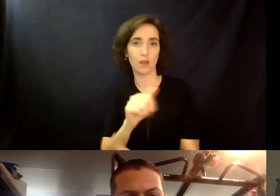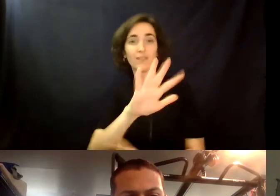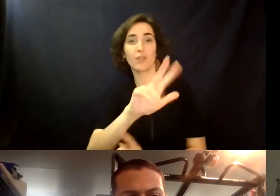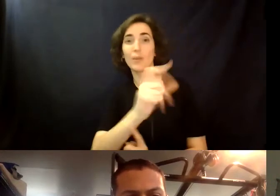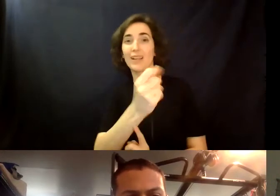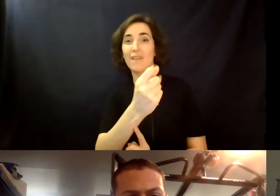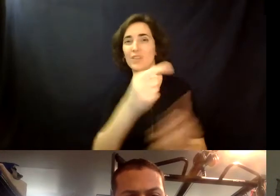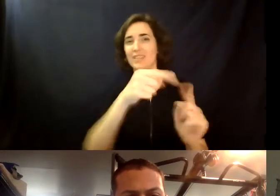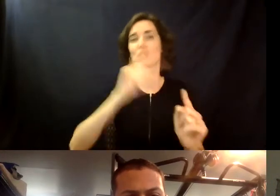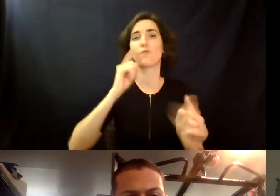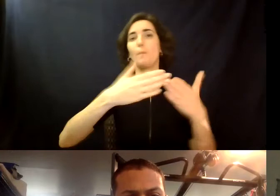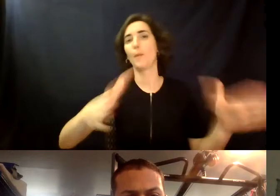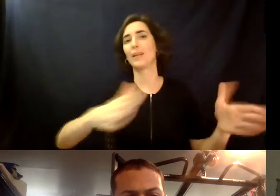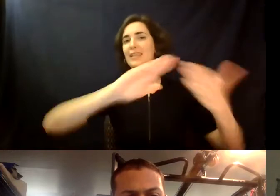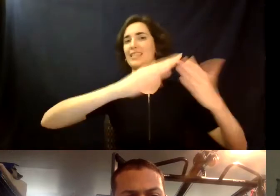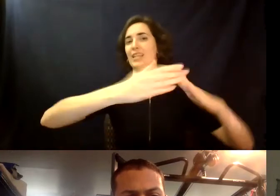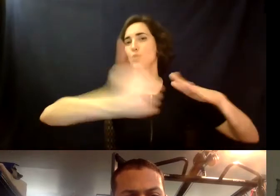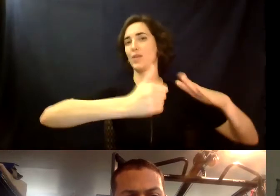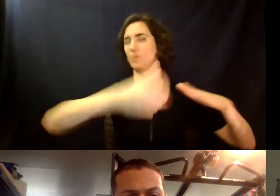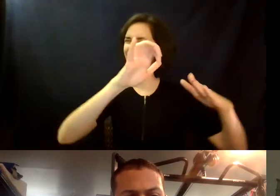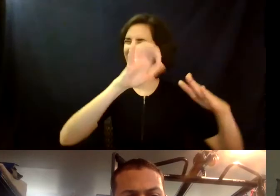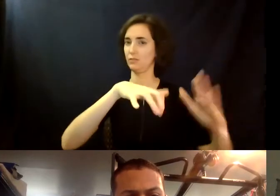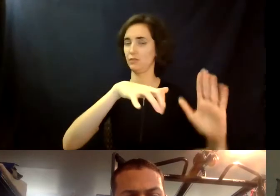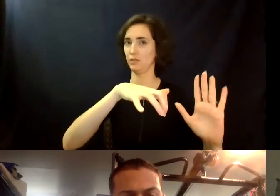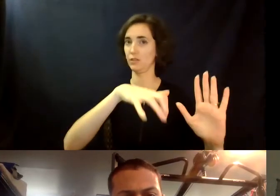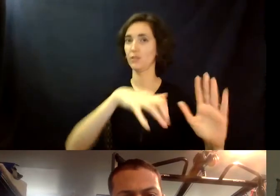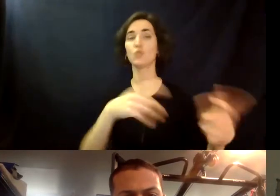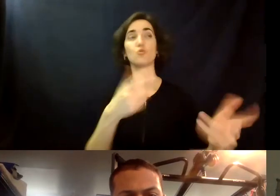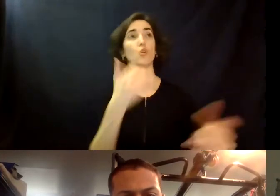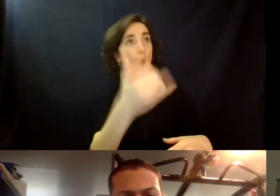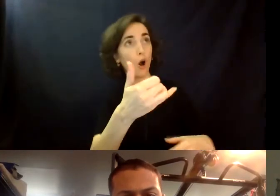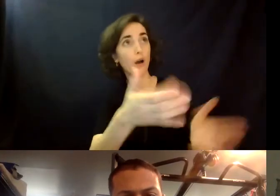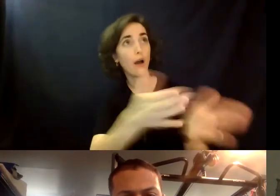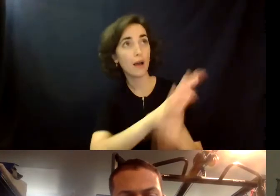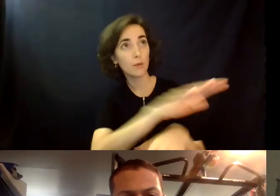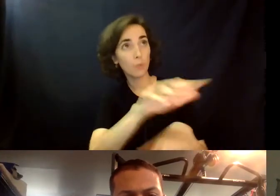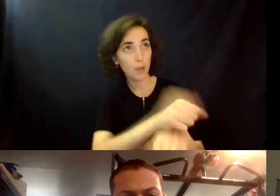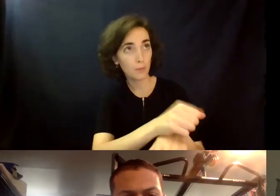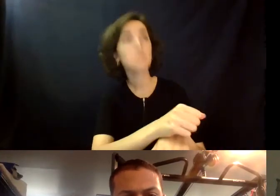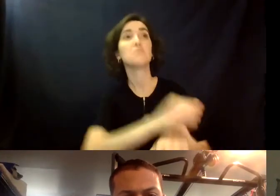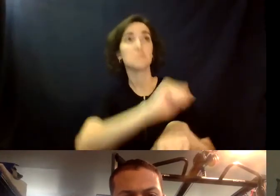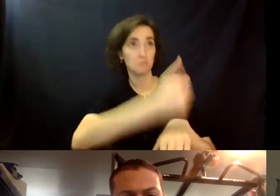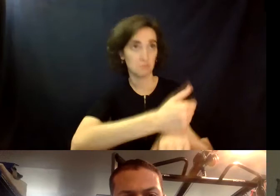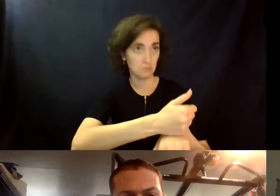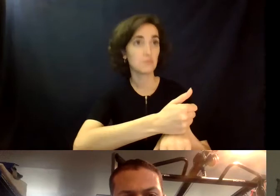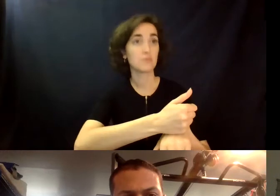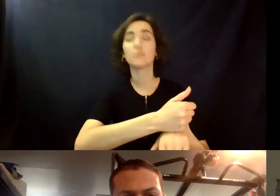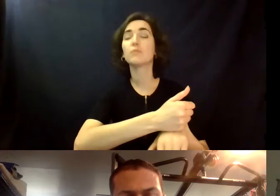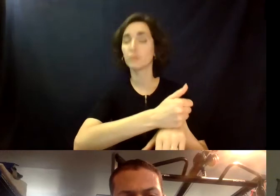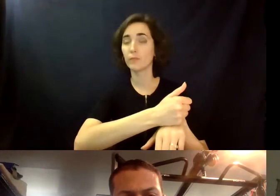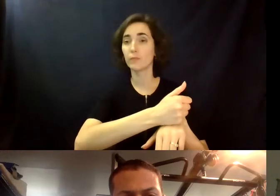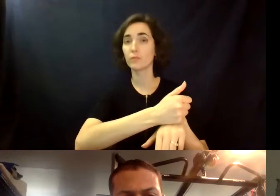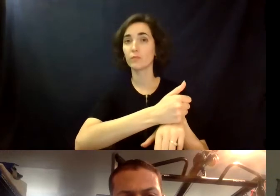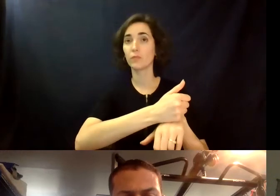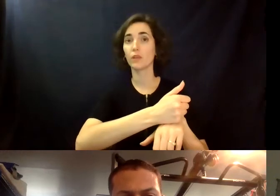a public city type transportation. Is on demand. You schedule your transportation that you need for that day, and then